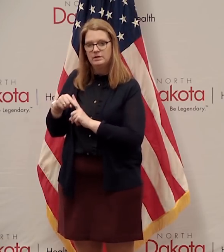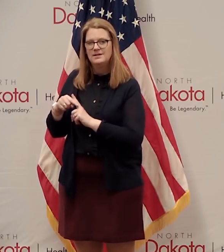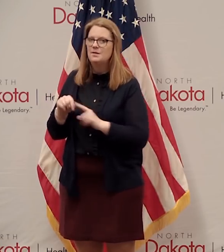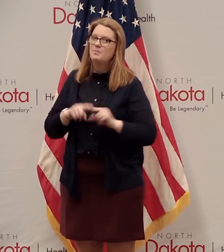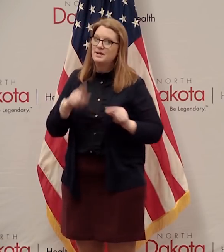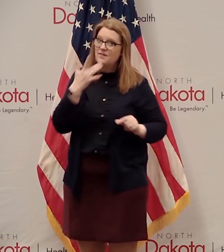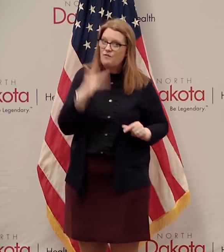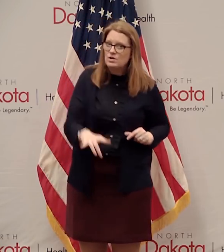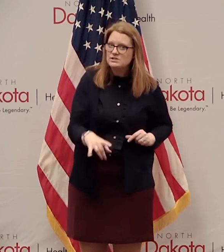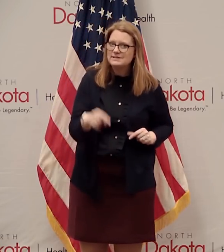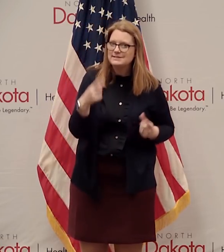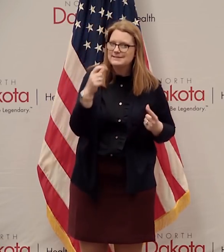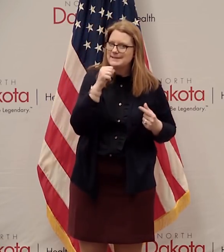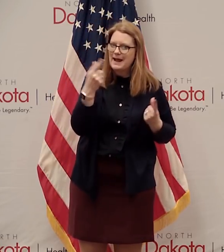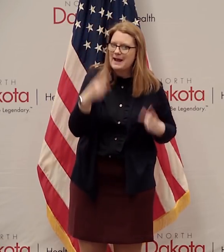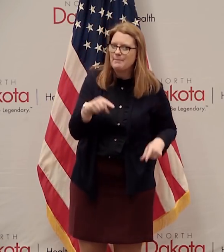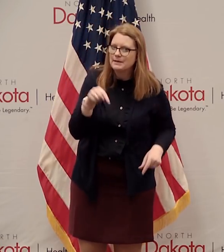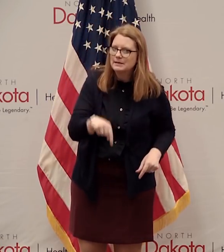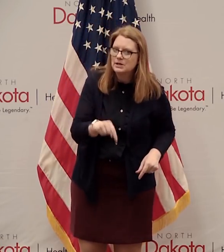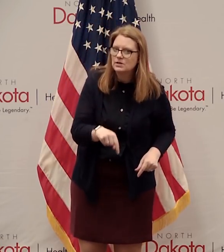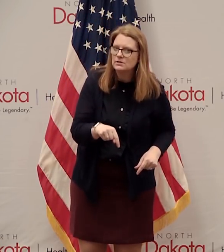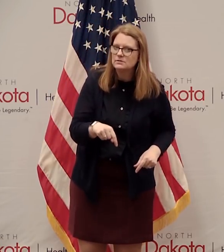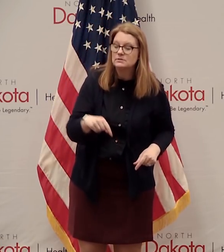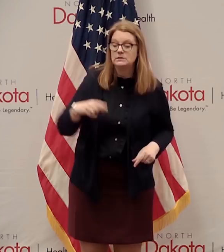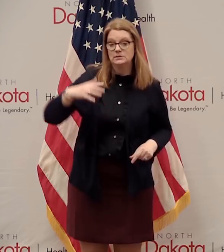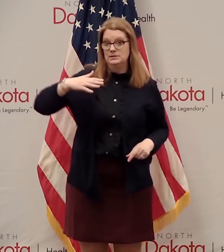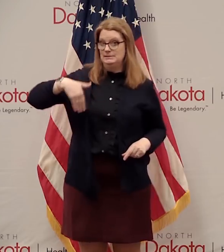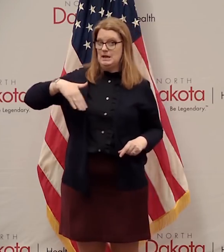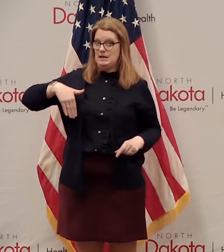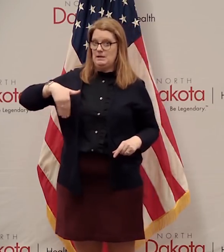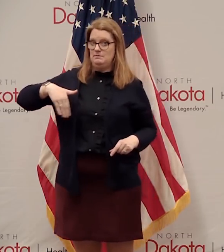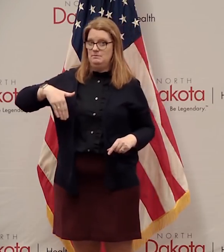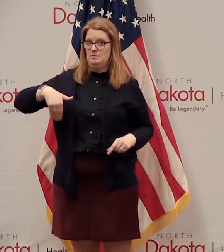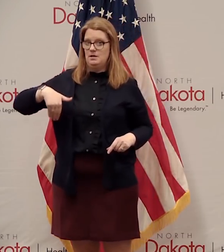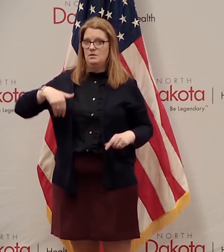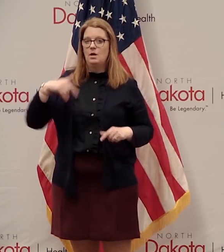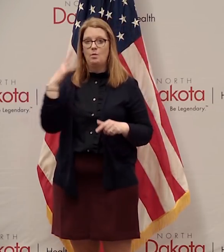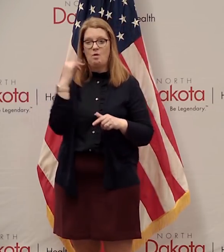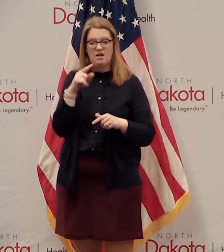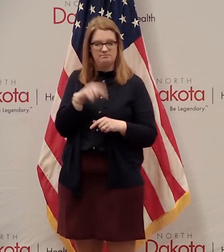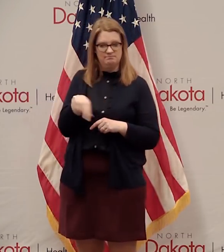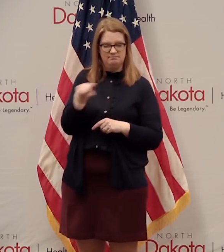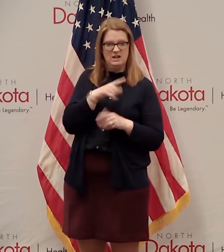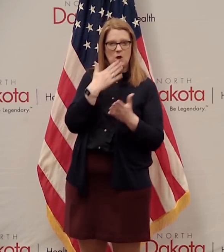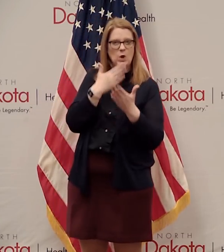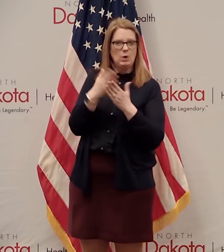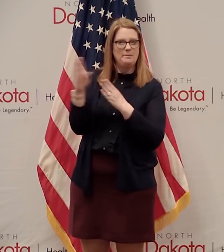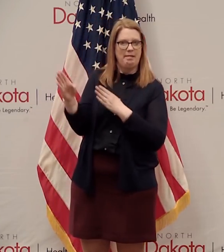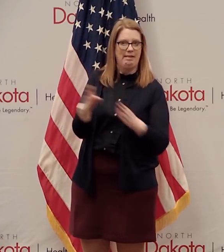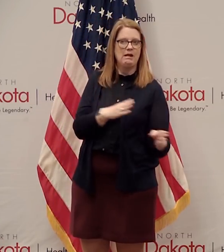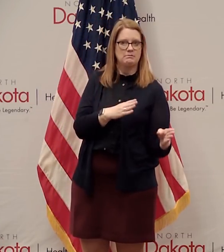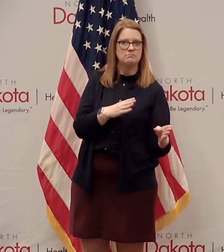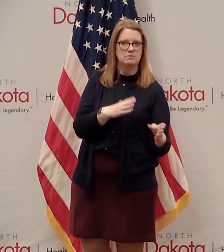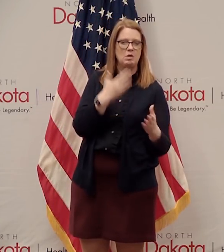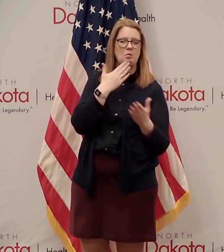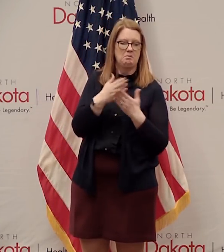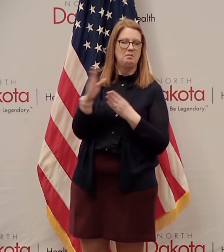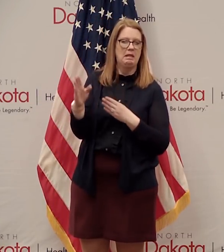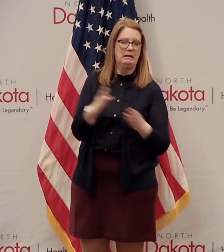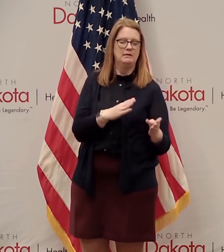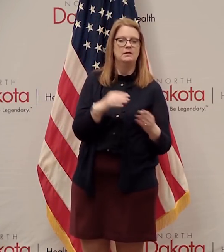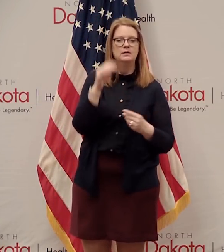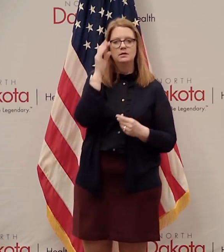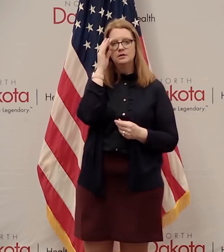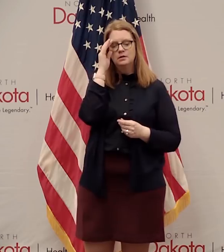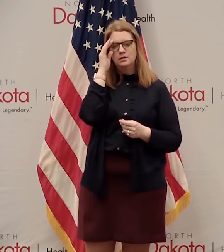fortunate that that hasn't happened in North Dakota yet, and part of that's because of good planning and good execution. We did, in